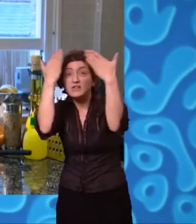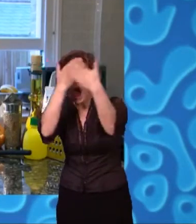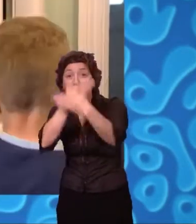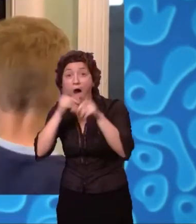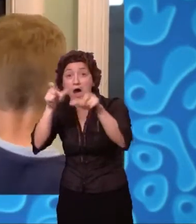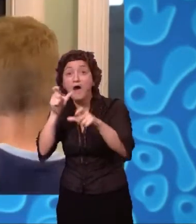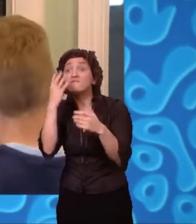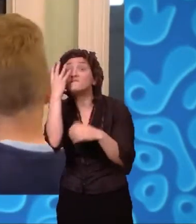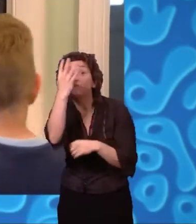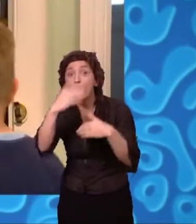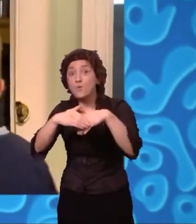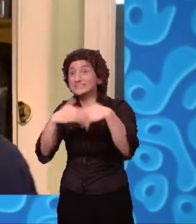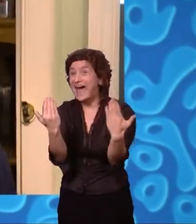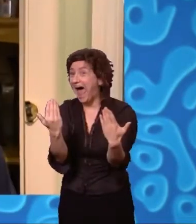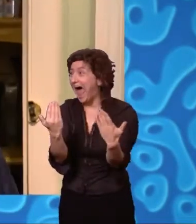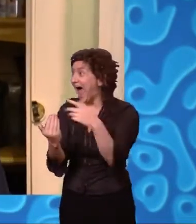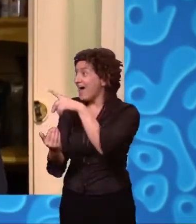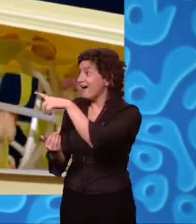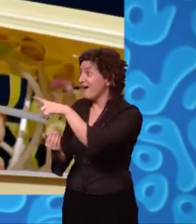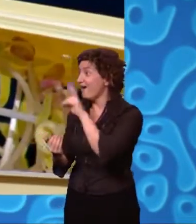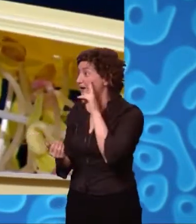4 days.